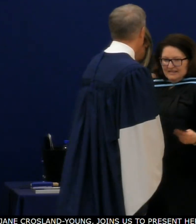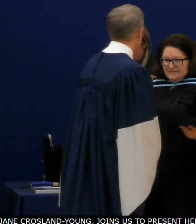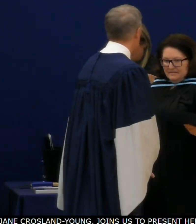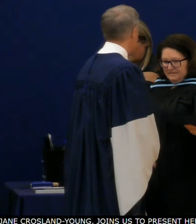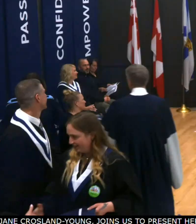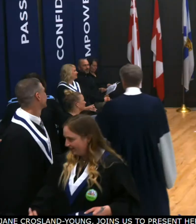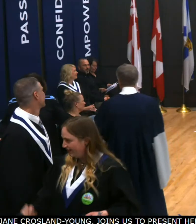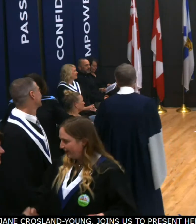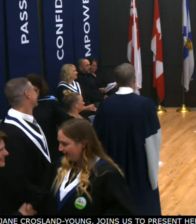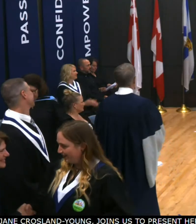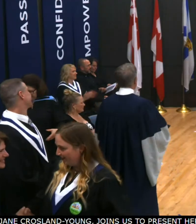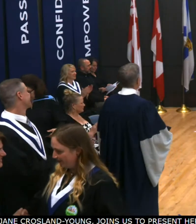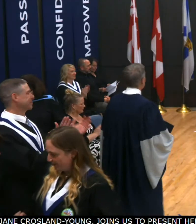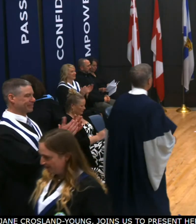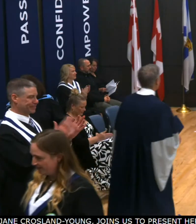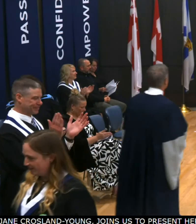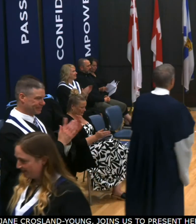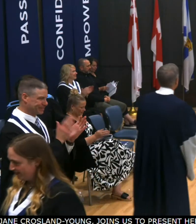Adriana Smiley.